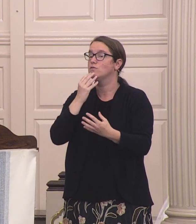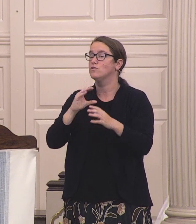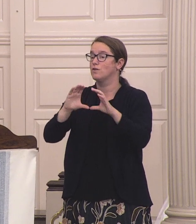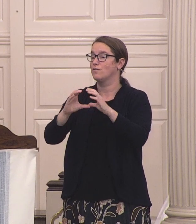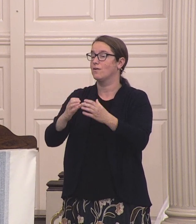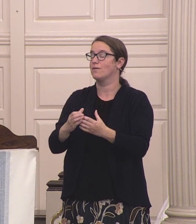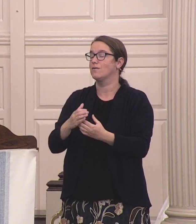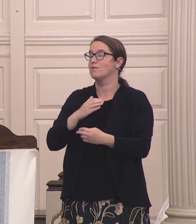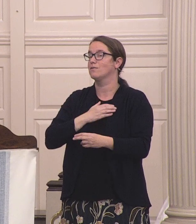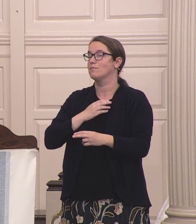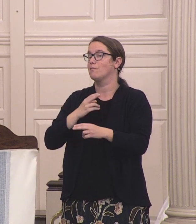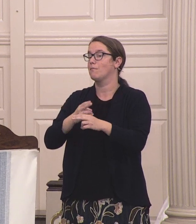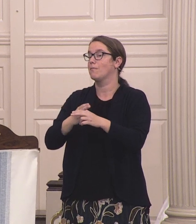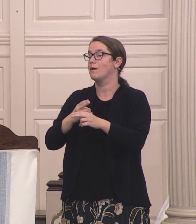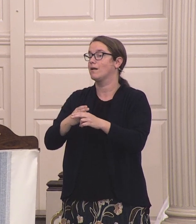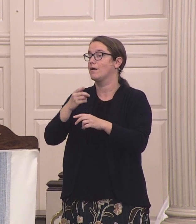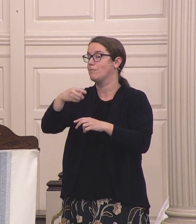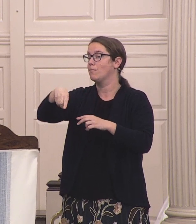is invoked.